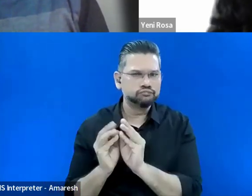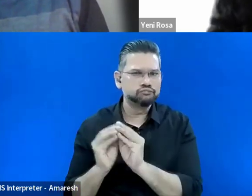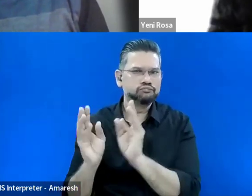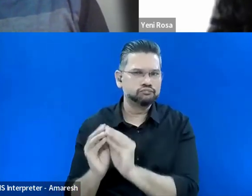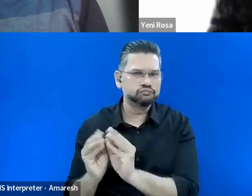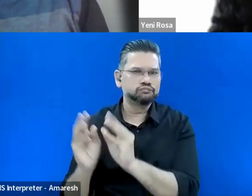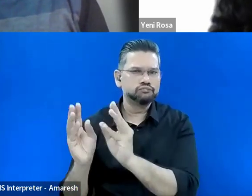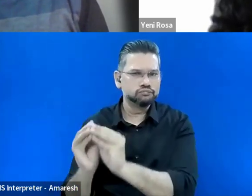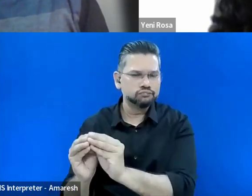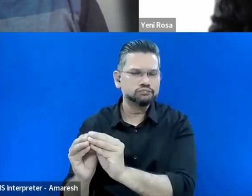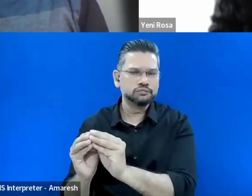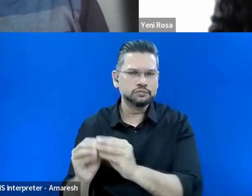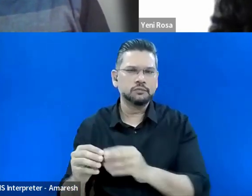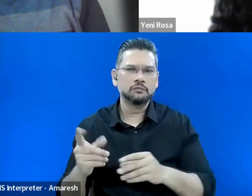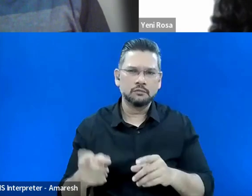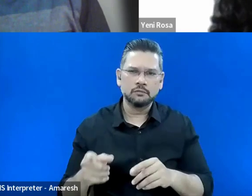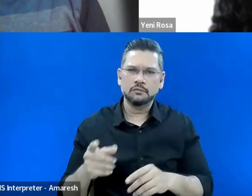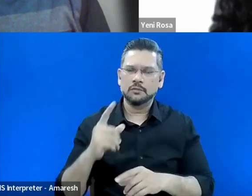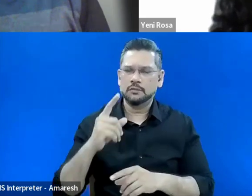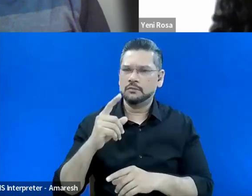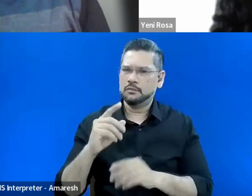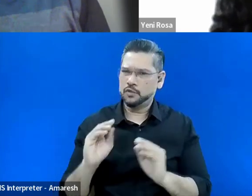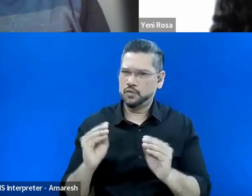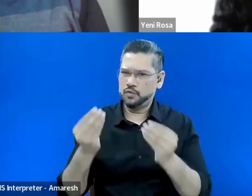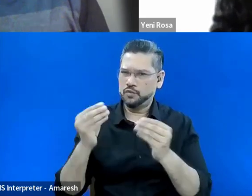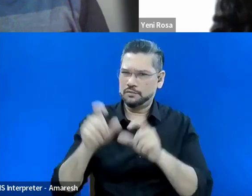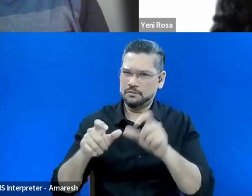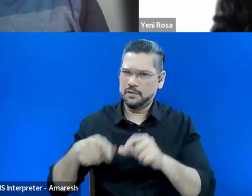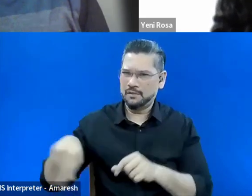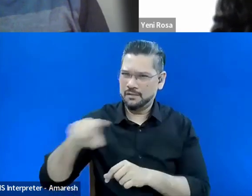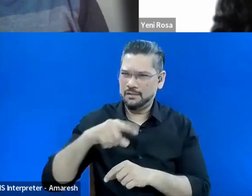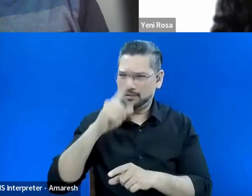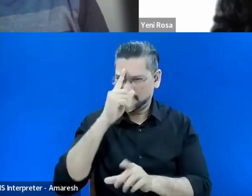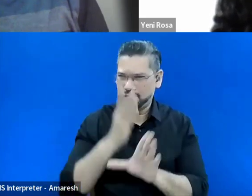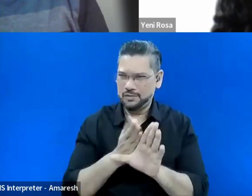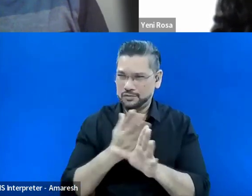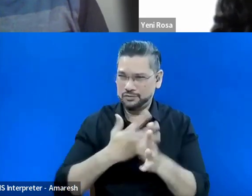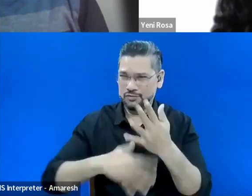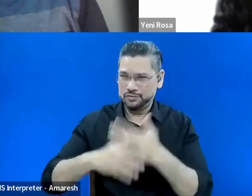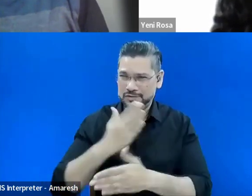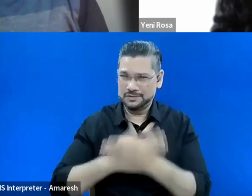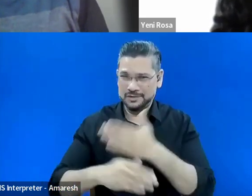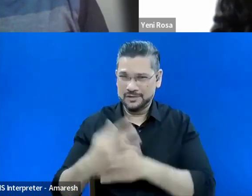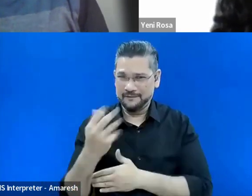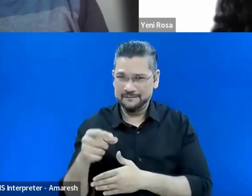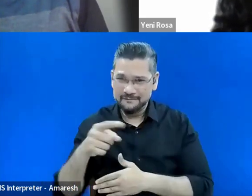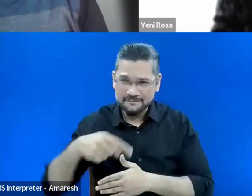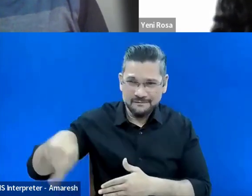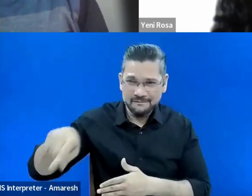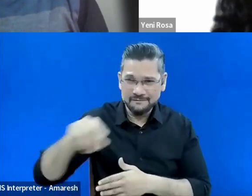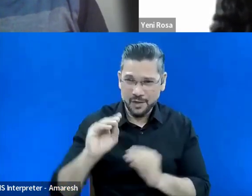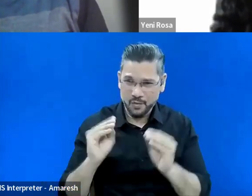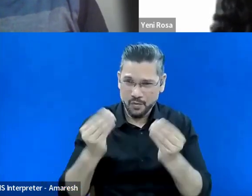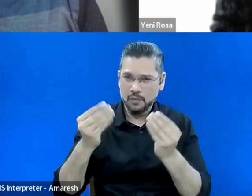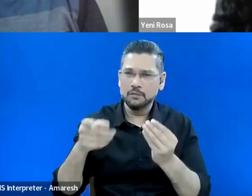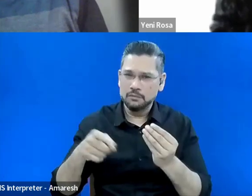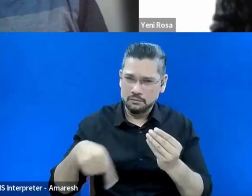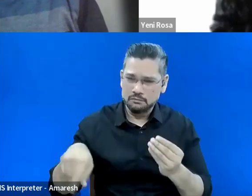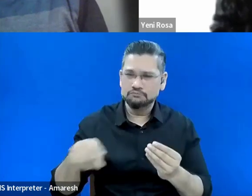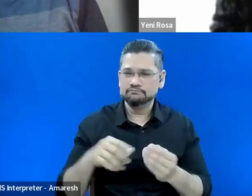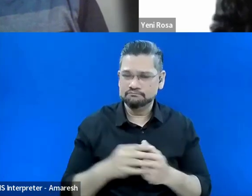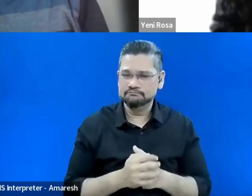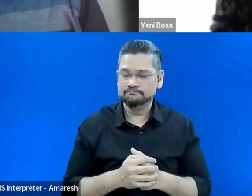psychosocial disabilities. And and your immense work with the government of Indonesia and cross disability stakeholders is commendable